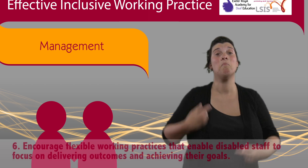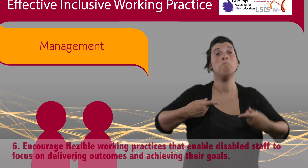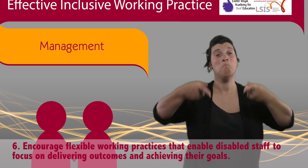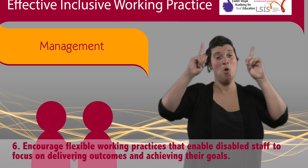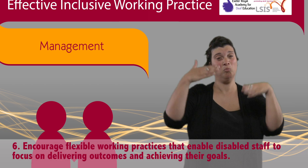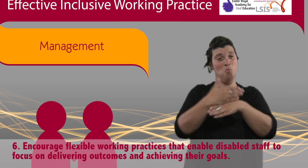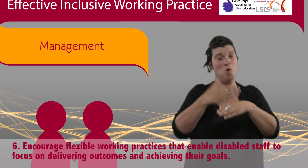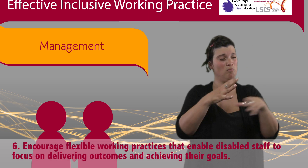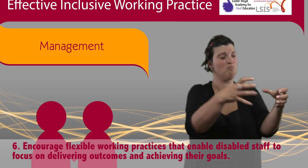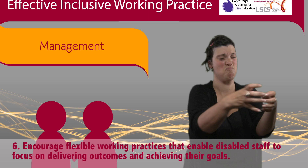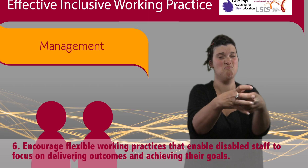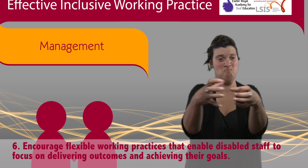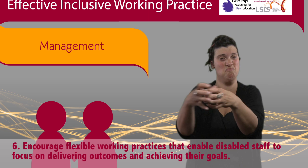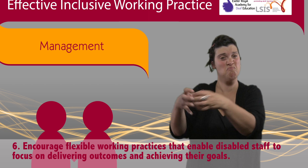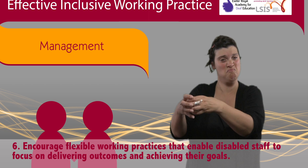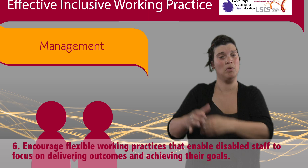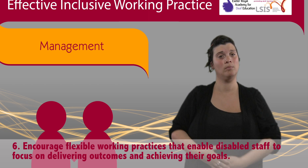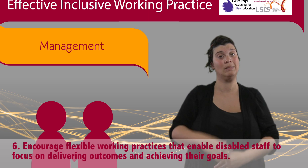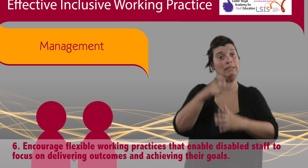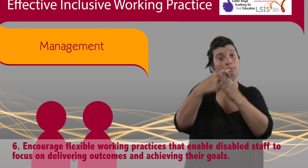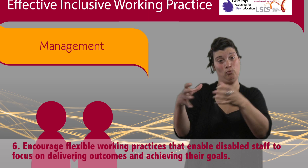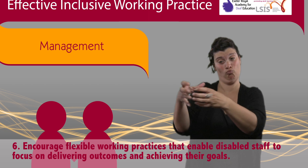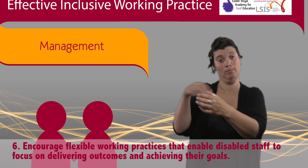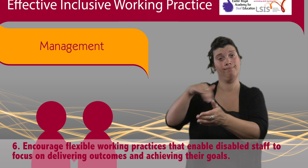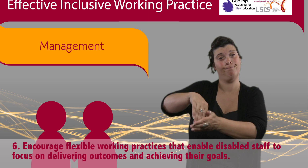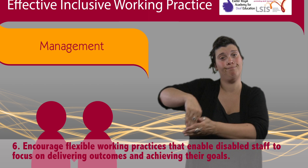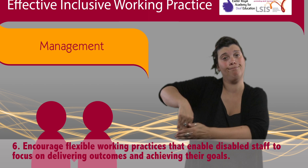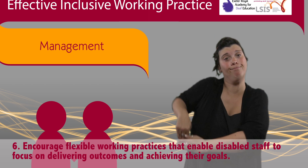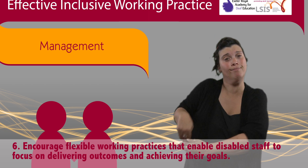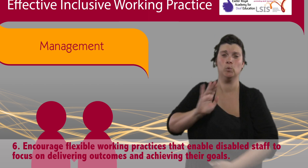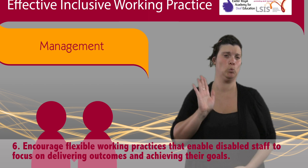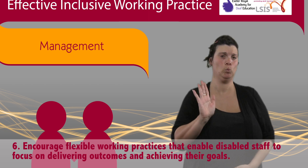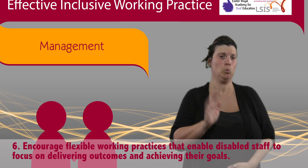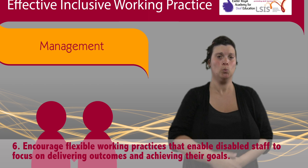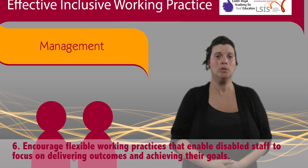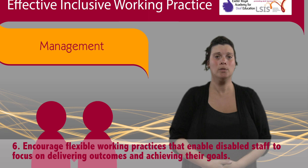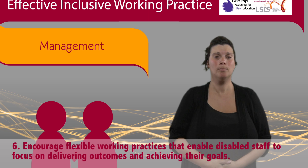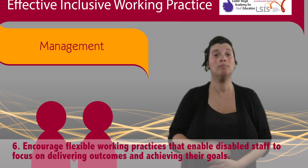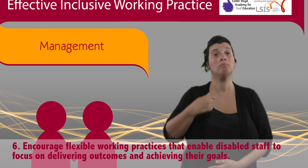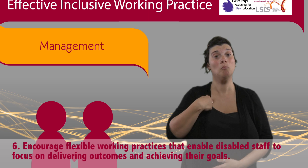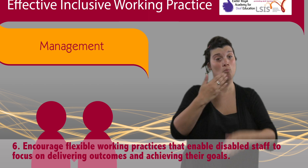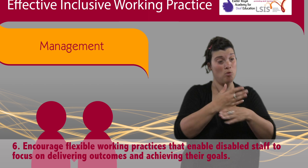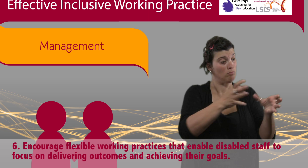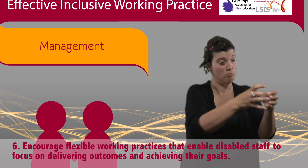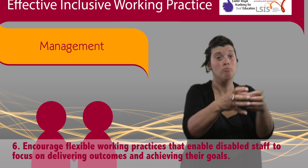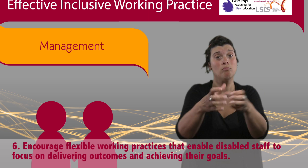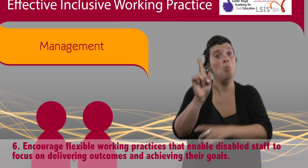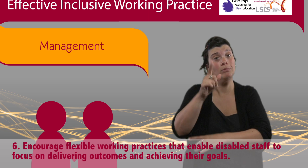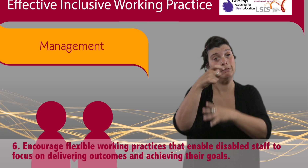Encourage flexible working practices that enable disabled staff to focus on delivering outcomes and achieving their